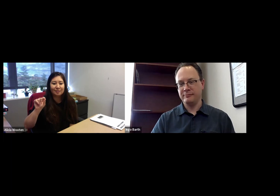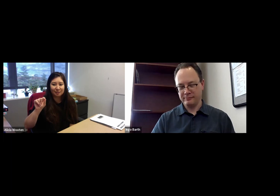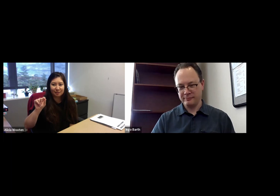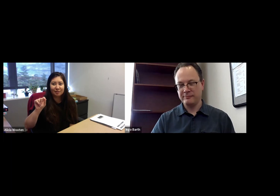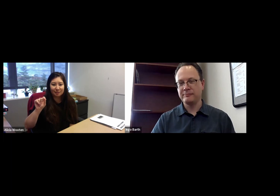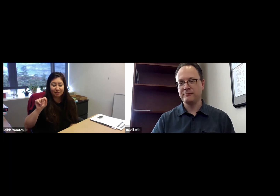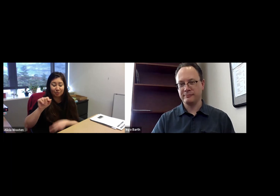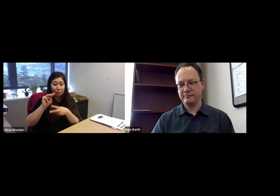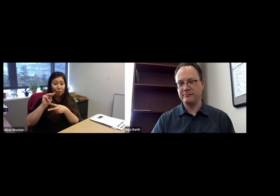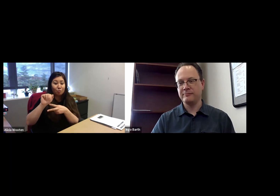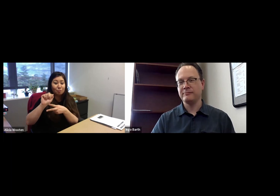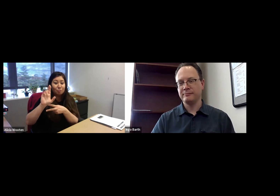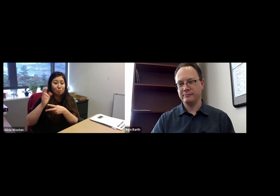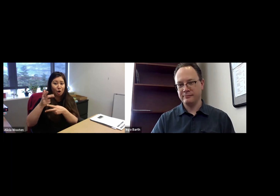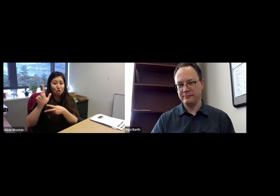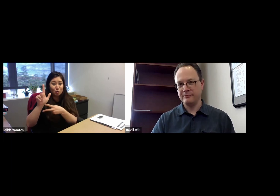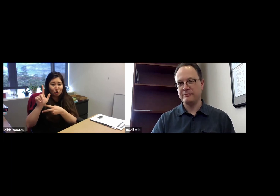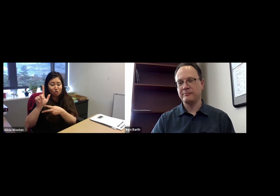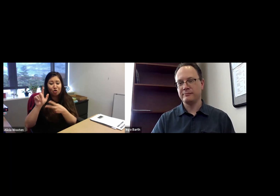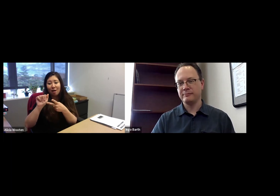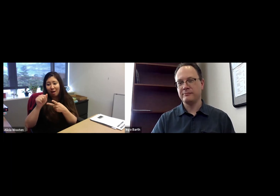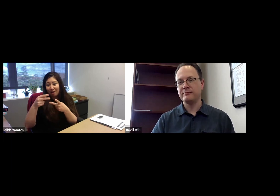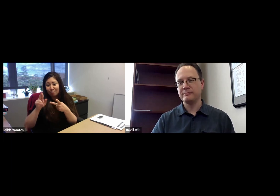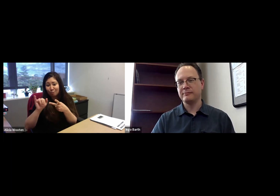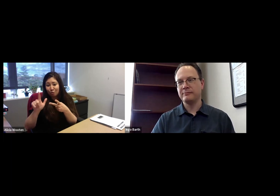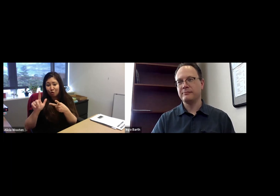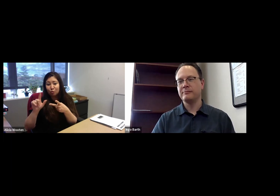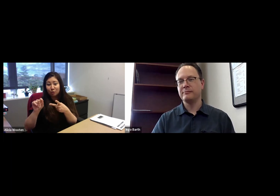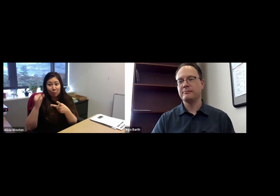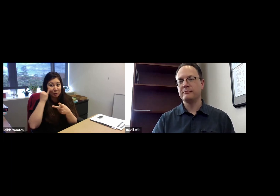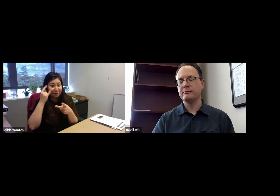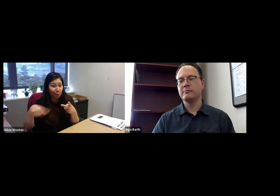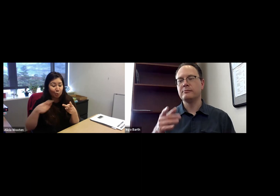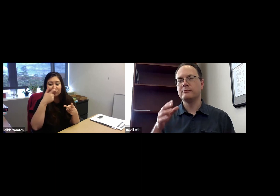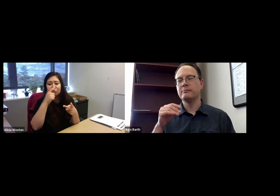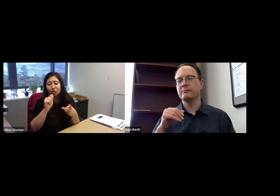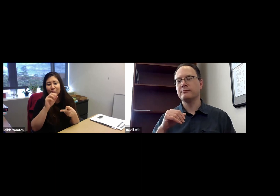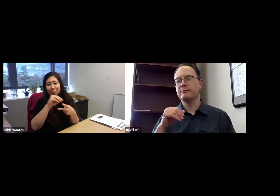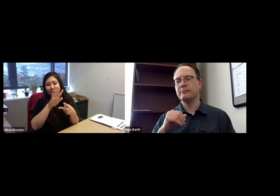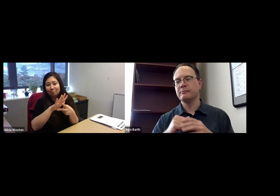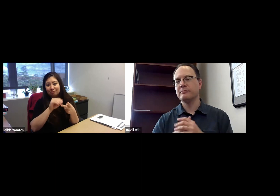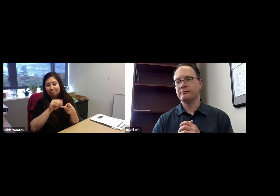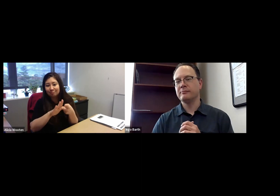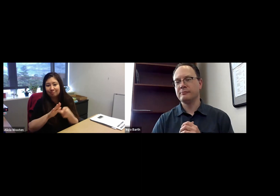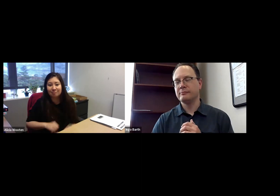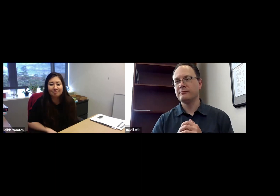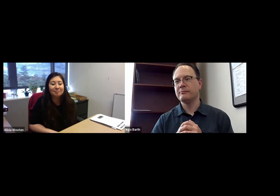After that is going to be April 20th. So March 23rd and then April